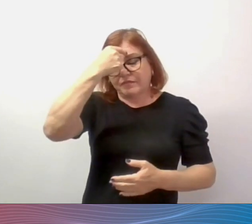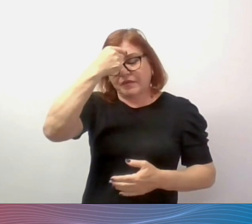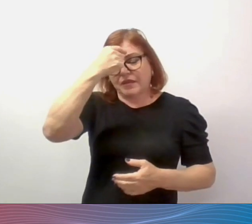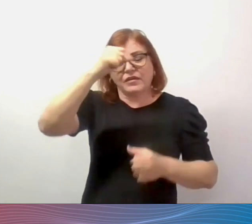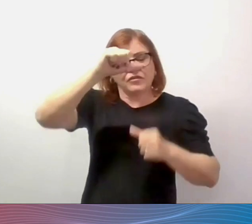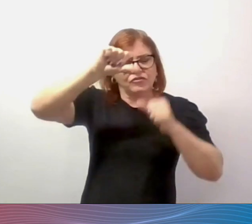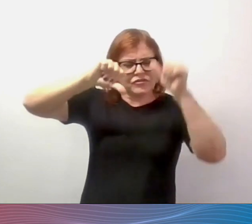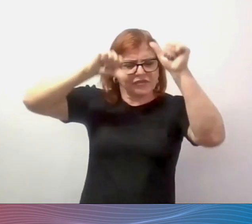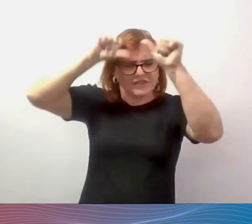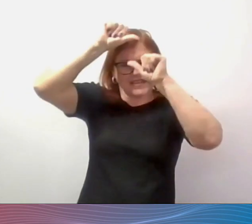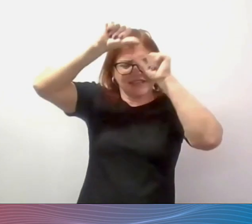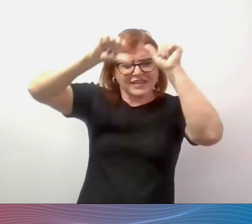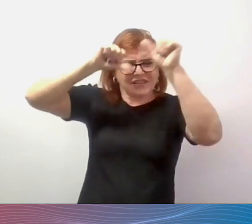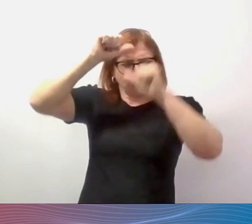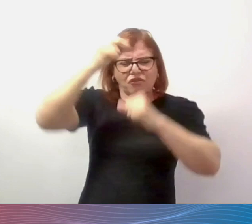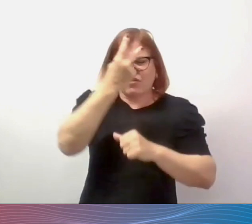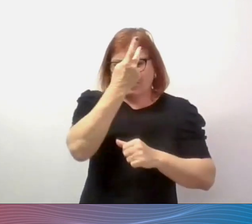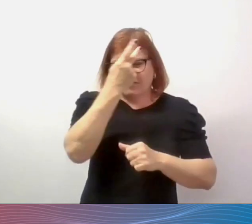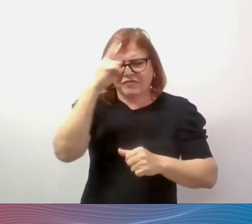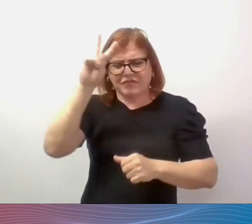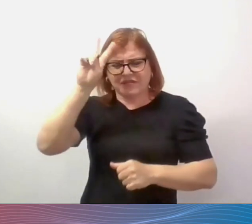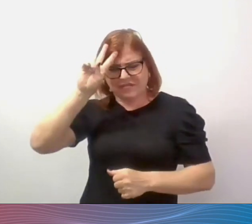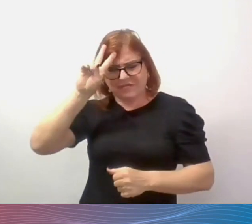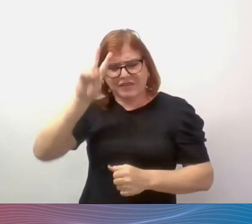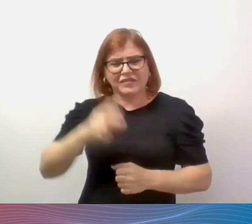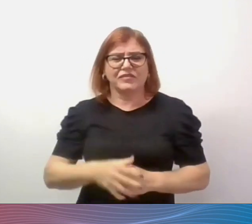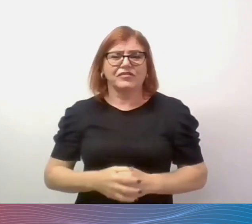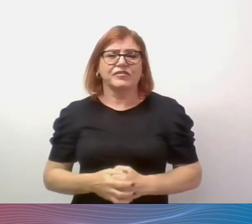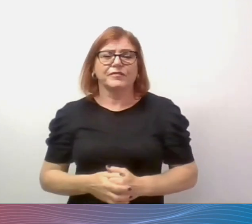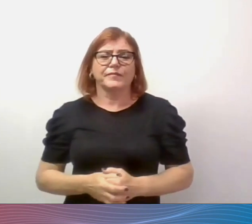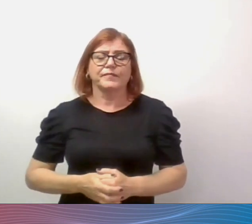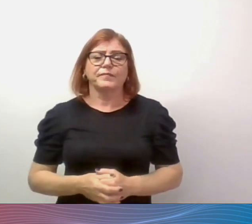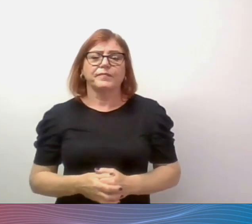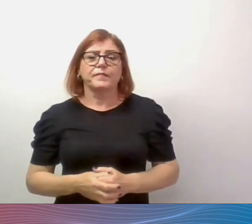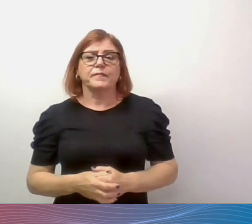minha mente. Lord, renew my mind. Não deixe essa